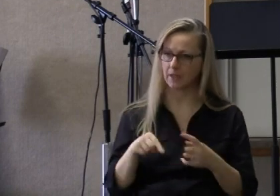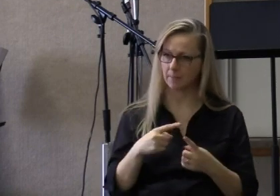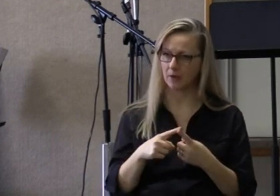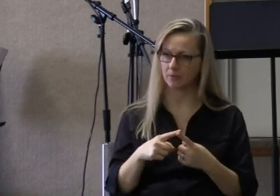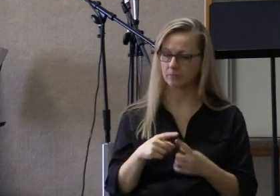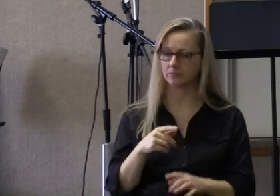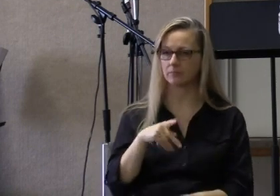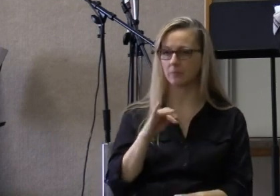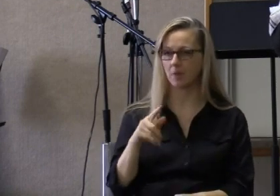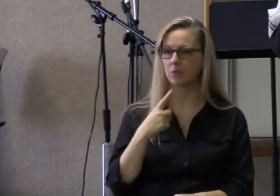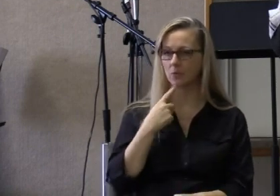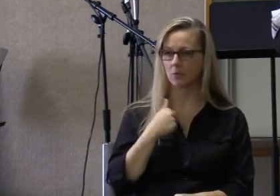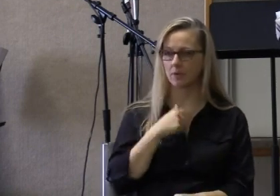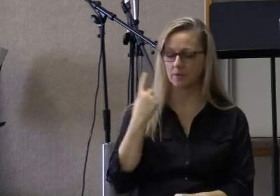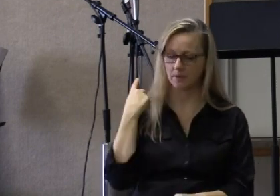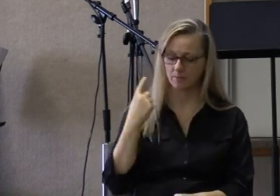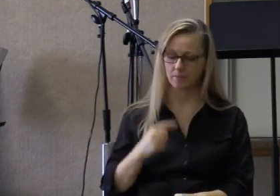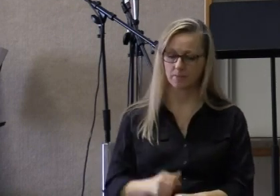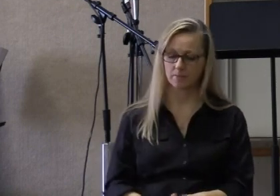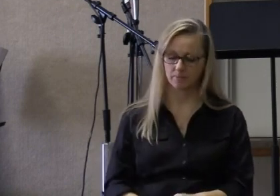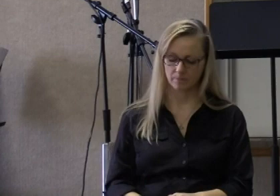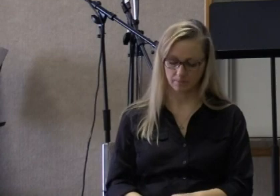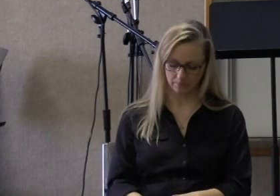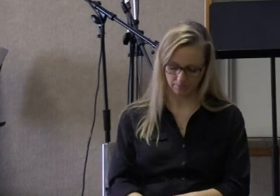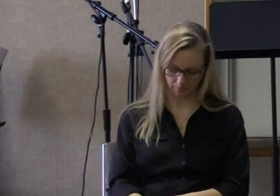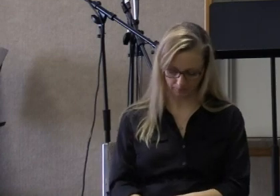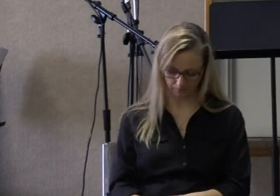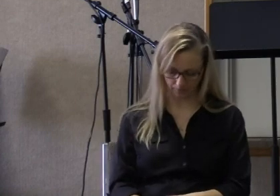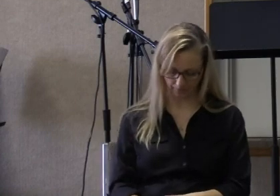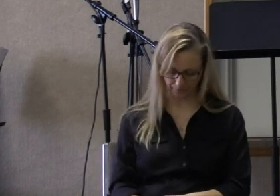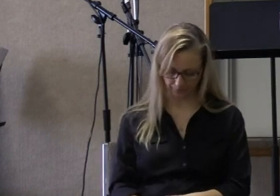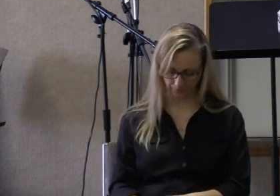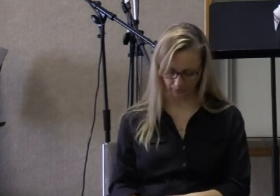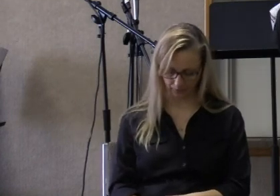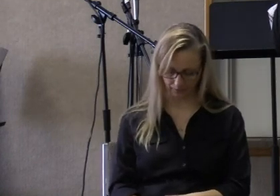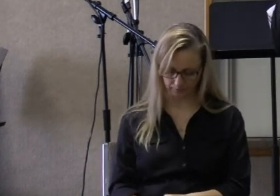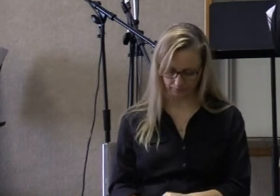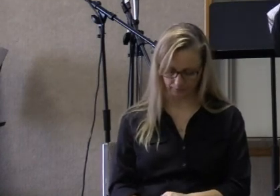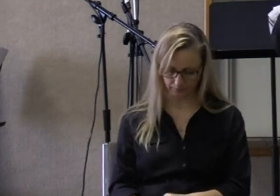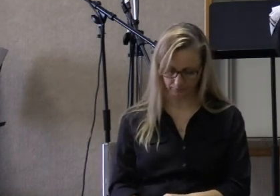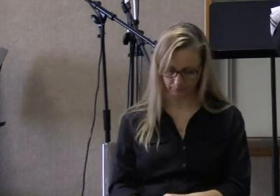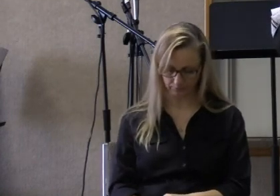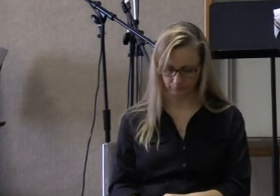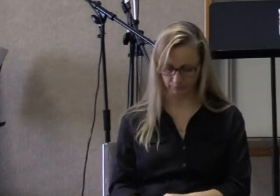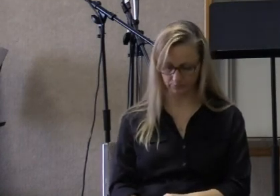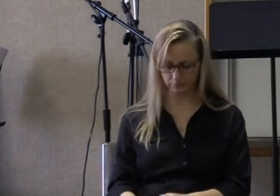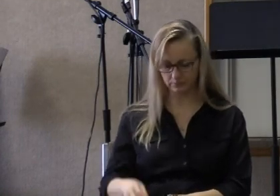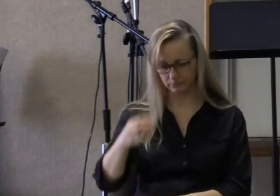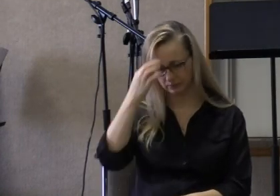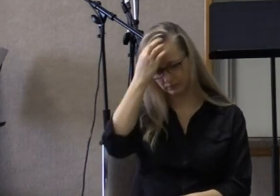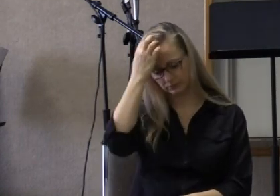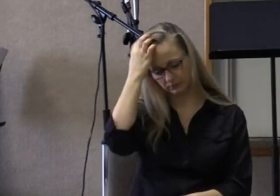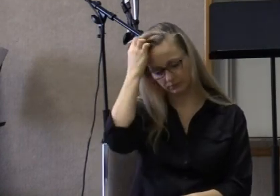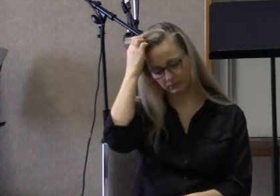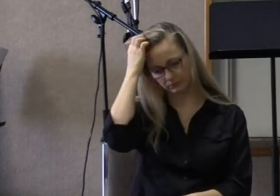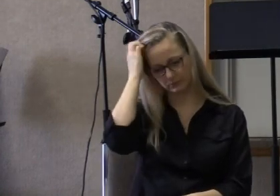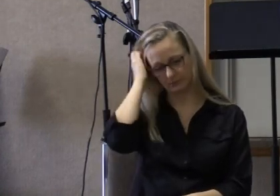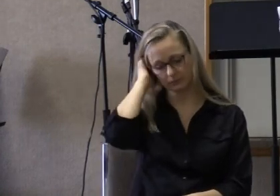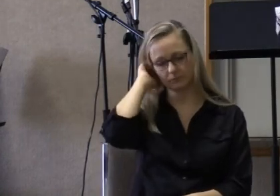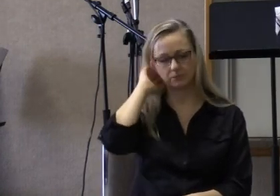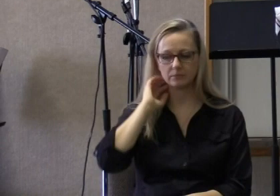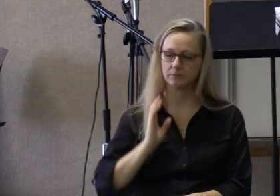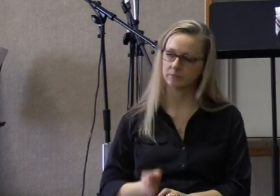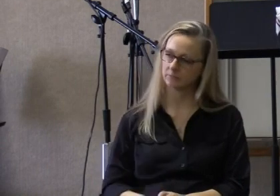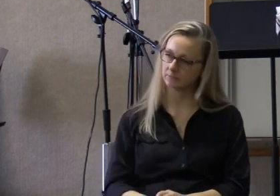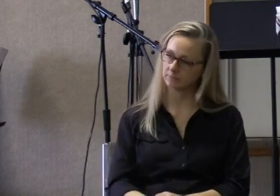clearly told when we believe in Messiah, we are capable of changing what we desire. Colossians 3,